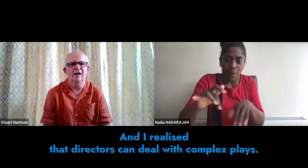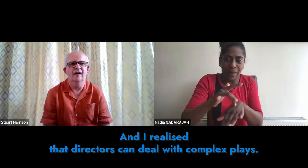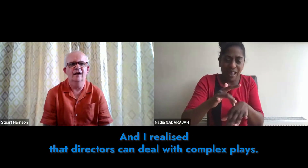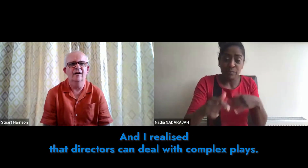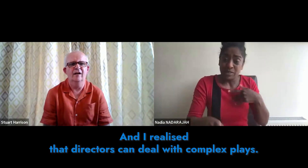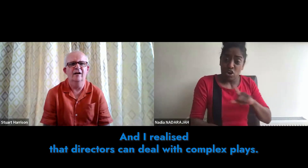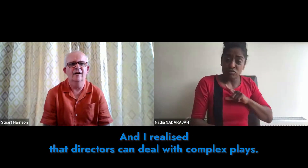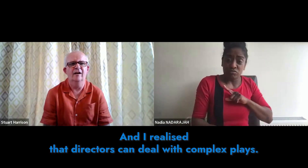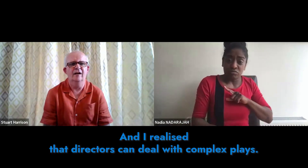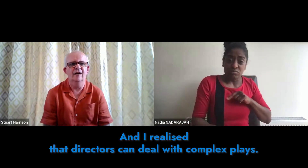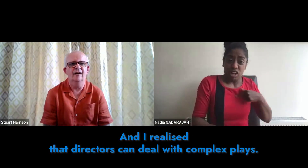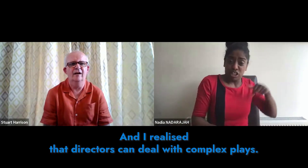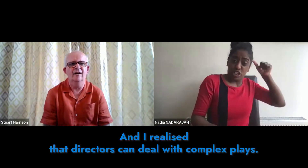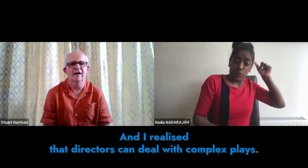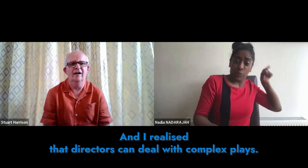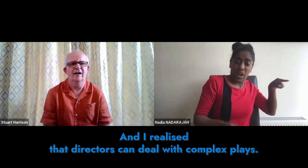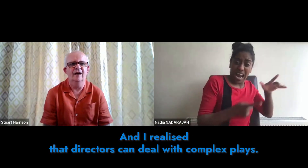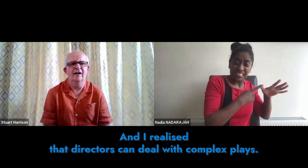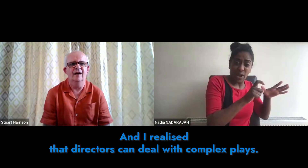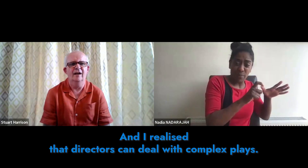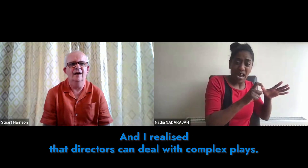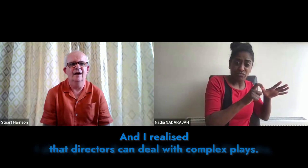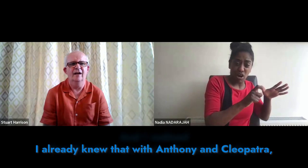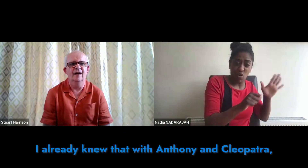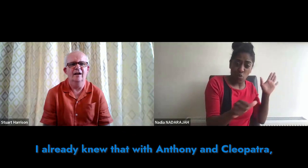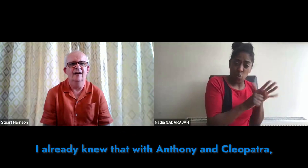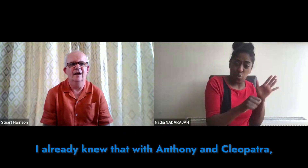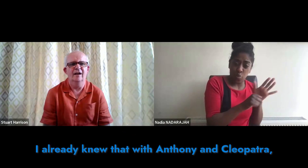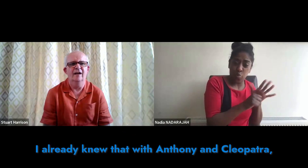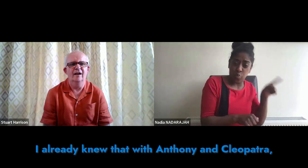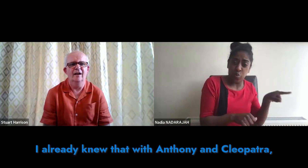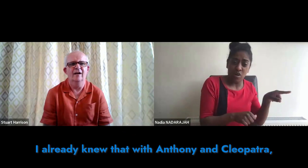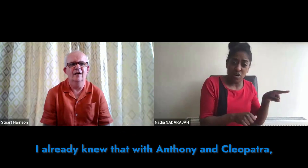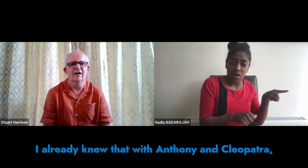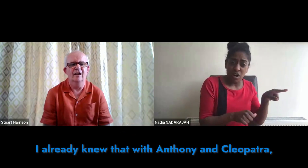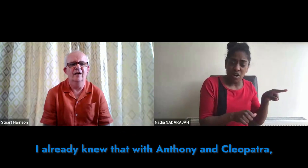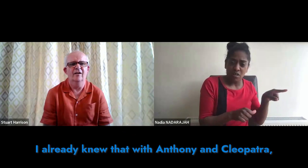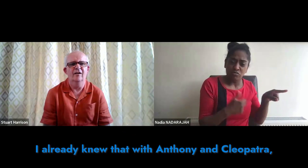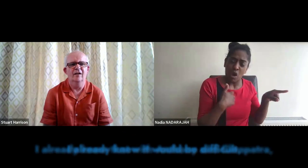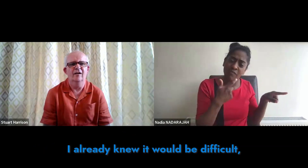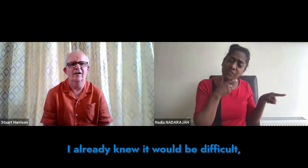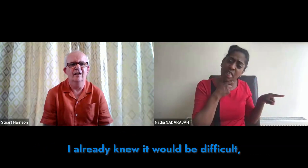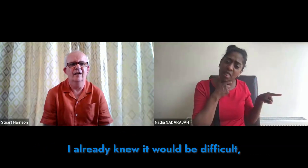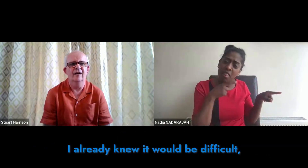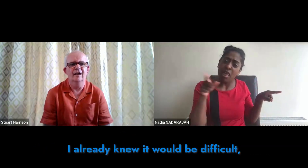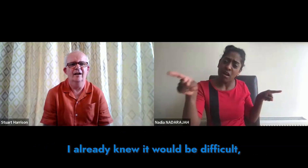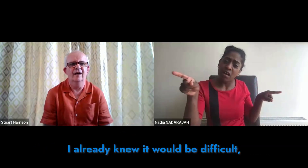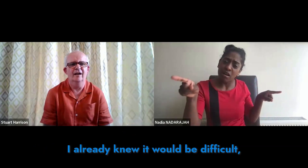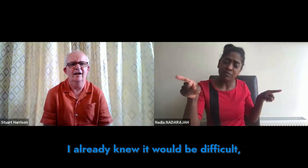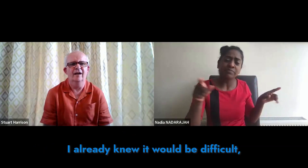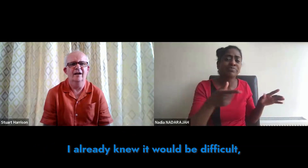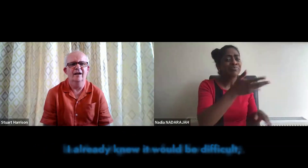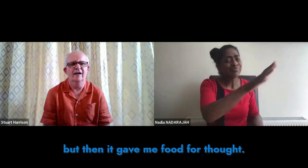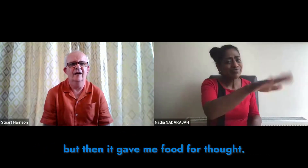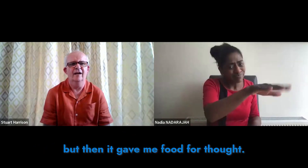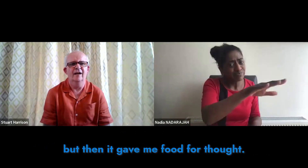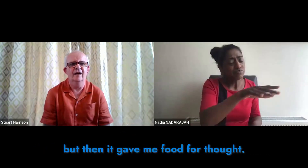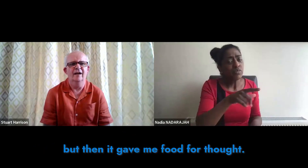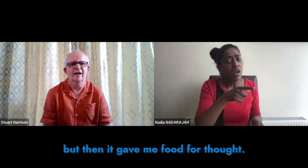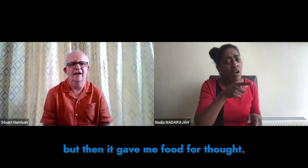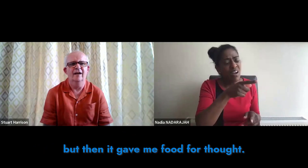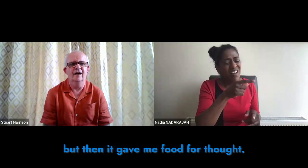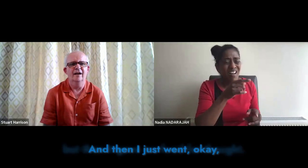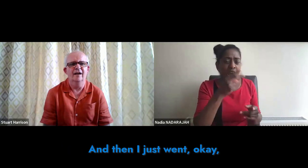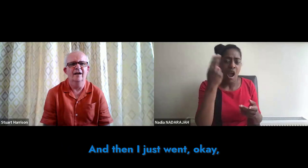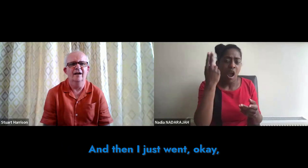that directors can deal with complex play. I already knew that with AC. I already knew it would be difficult, but then it gave